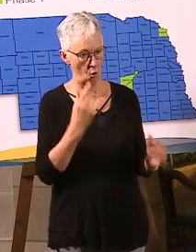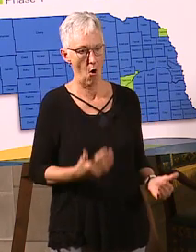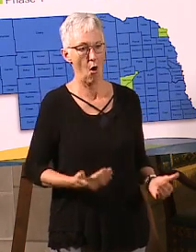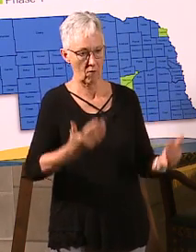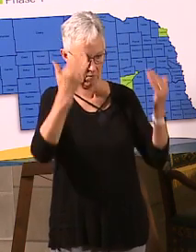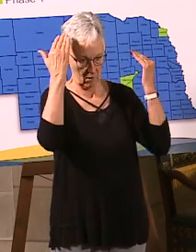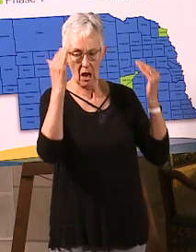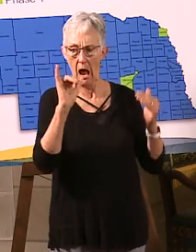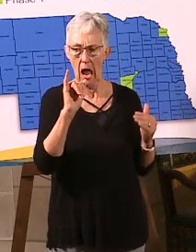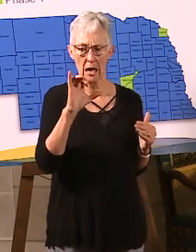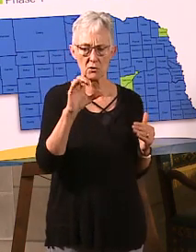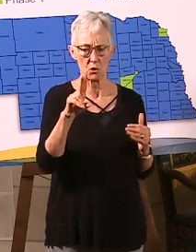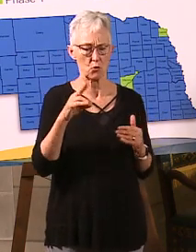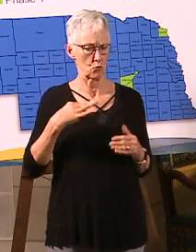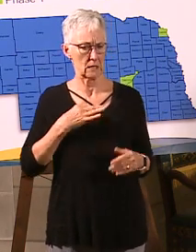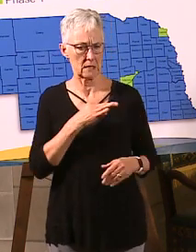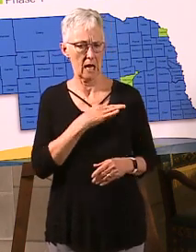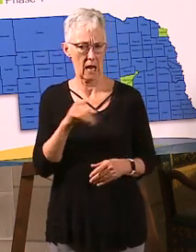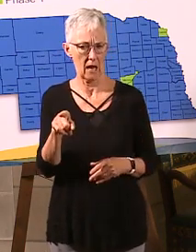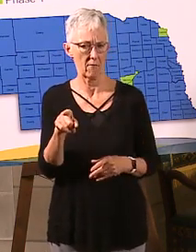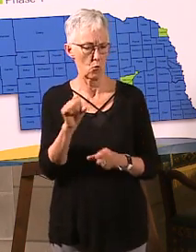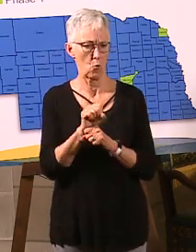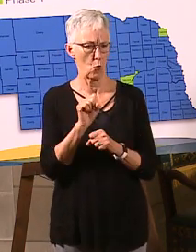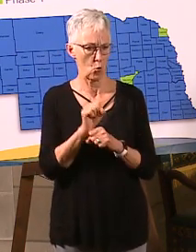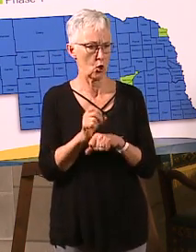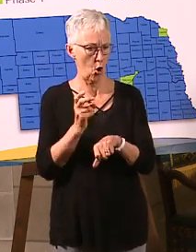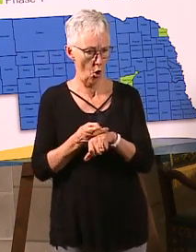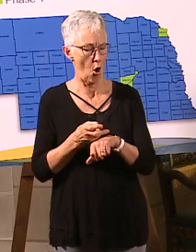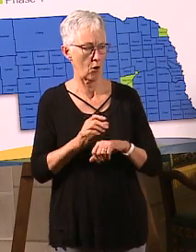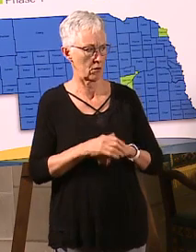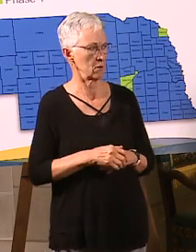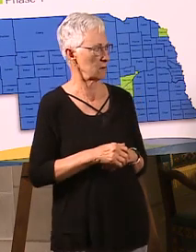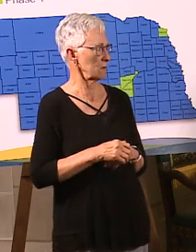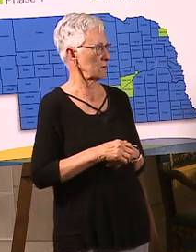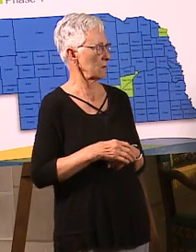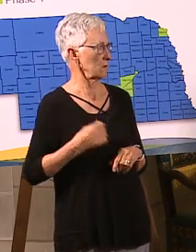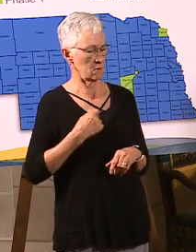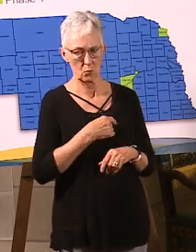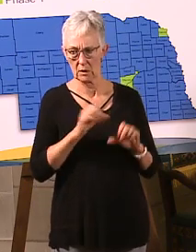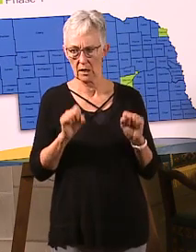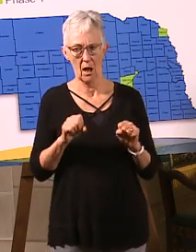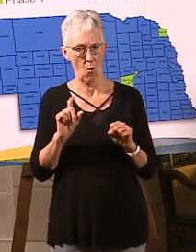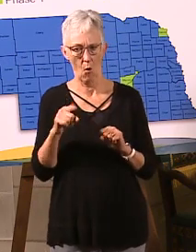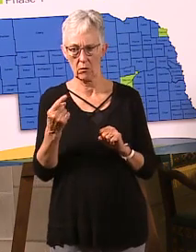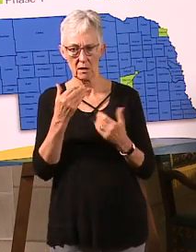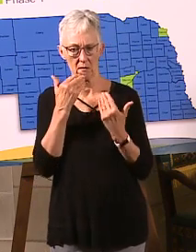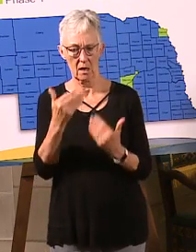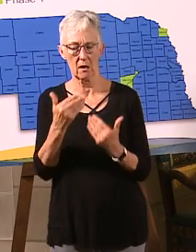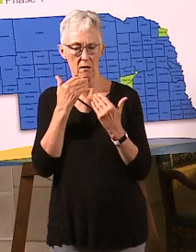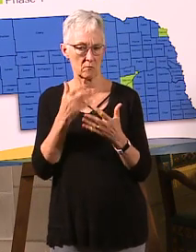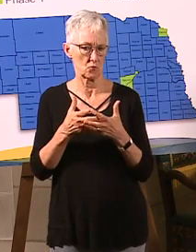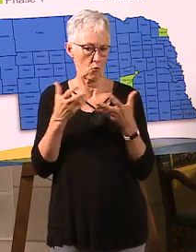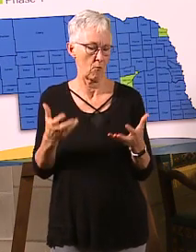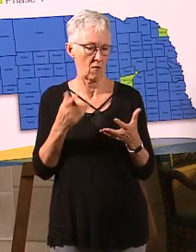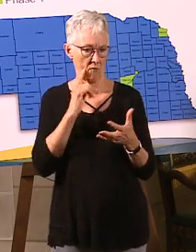working real hard. I witnessed it myself a couple times, and we can only thank them so much for all their hard